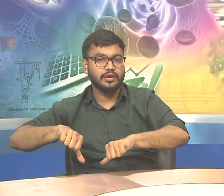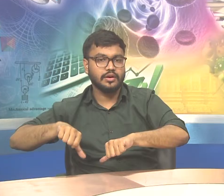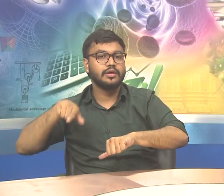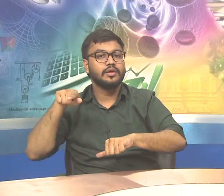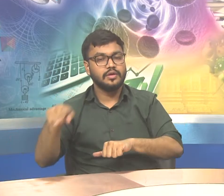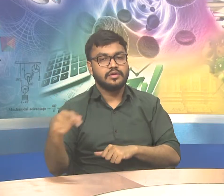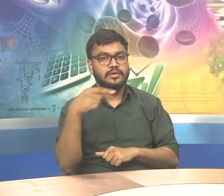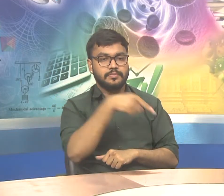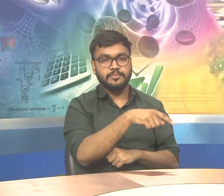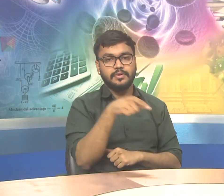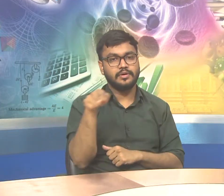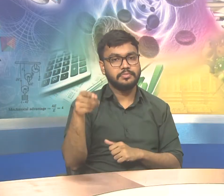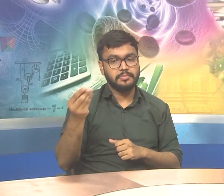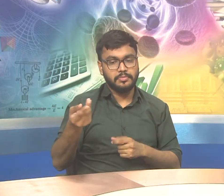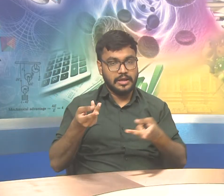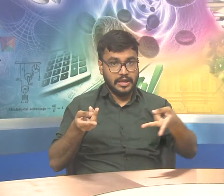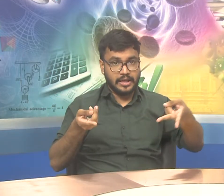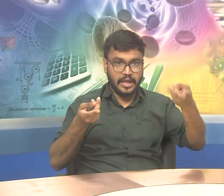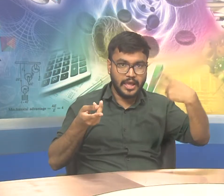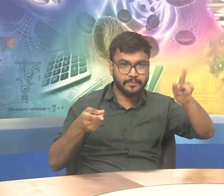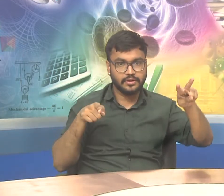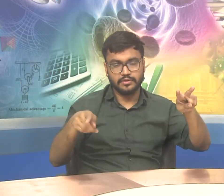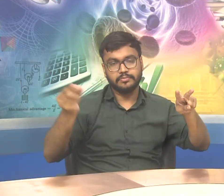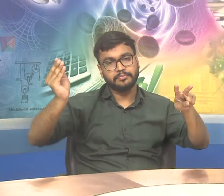time, it means using more power.